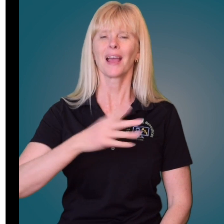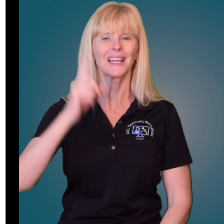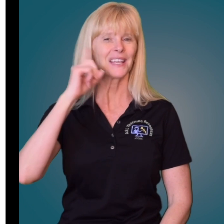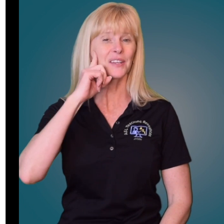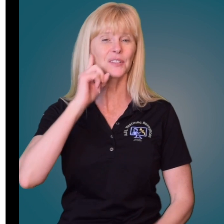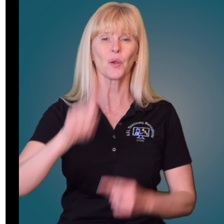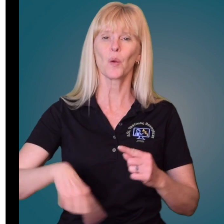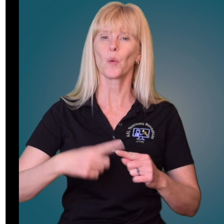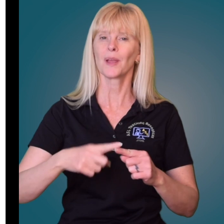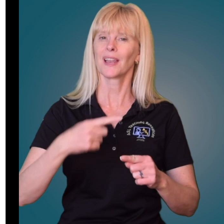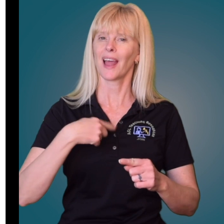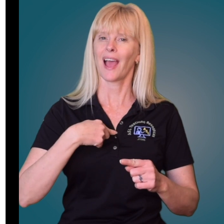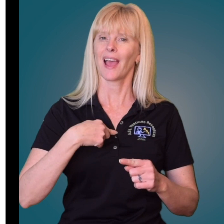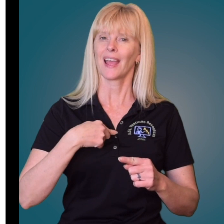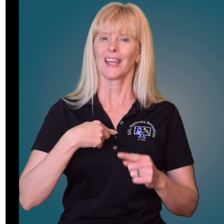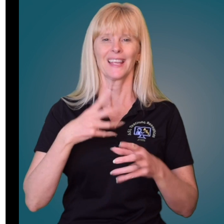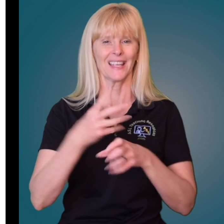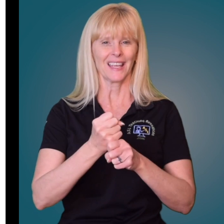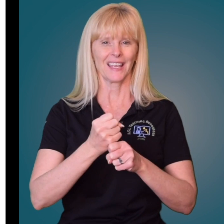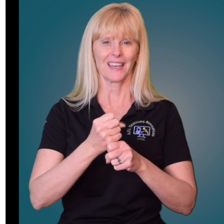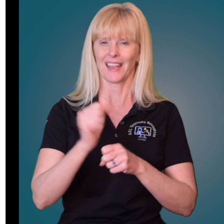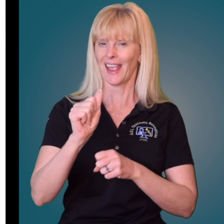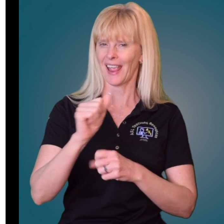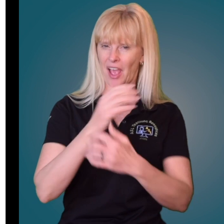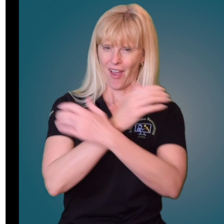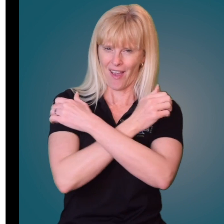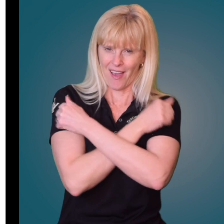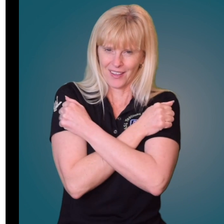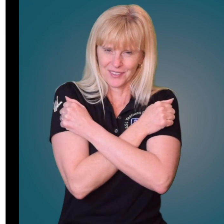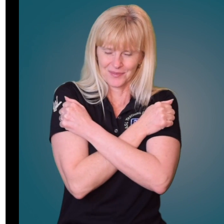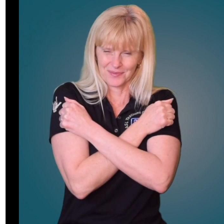I like my ears when I get a hug.